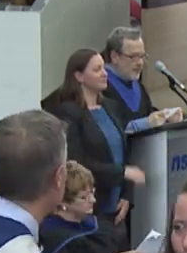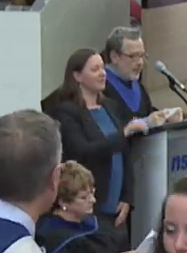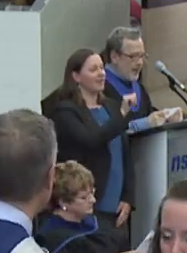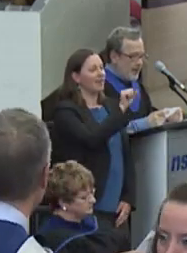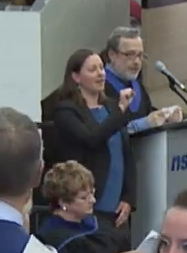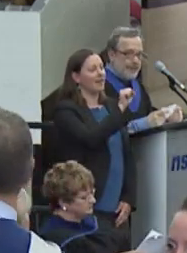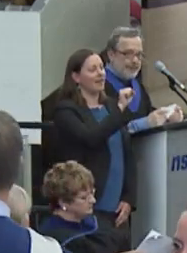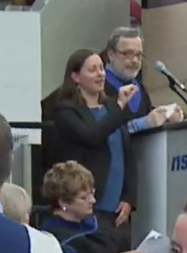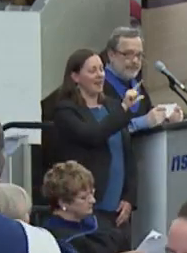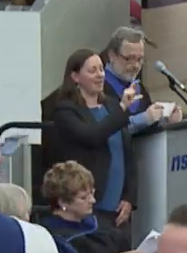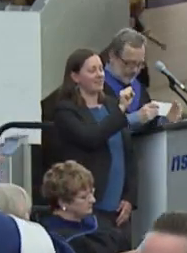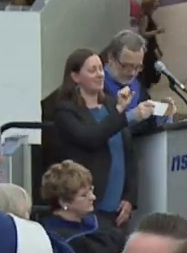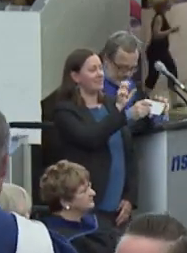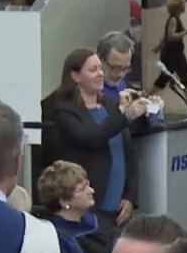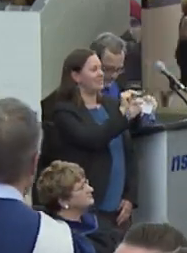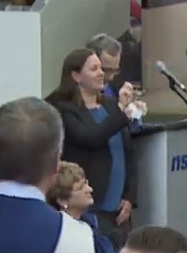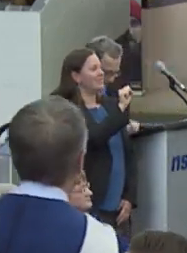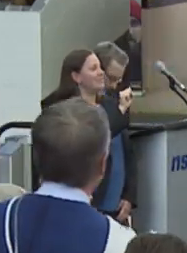Allison Sweet.